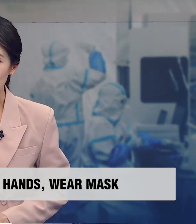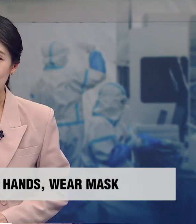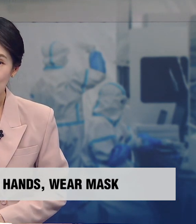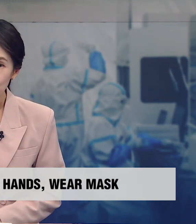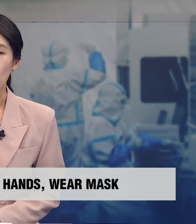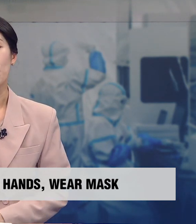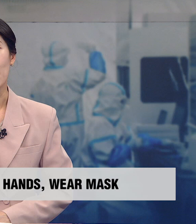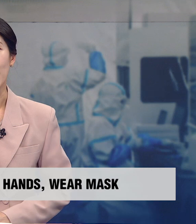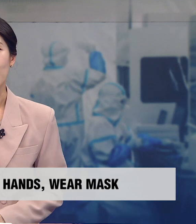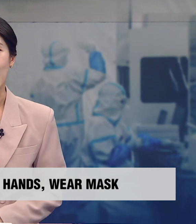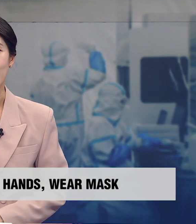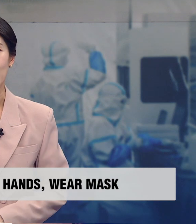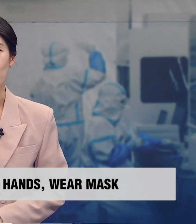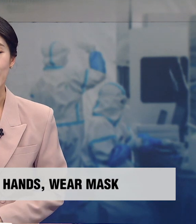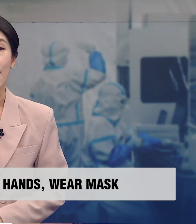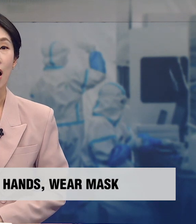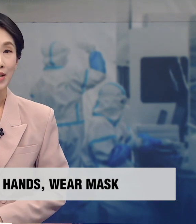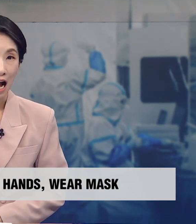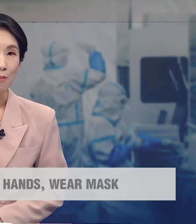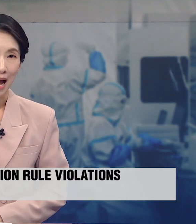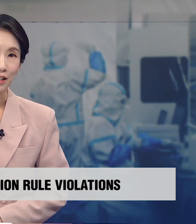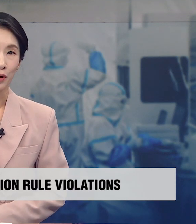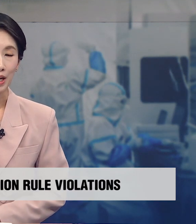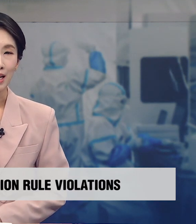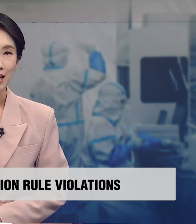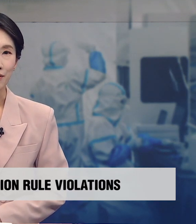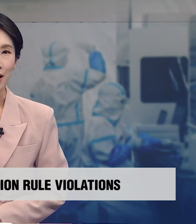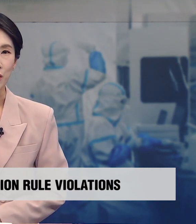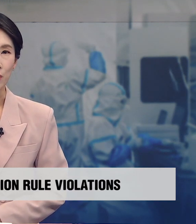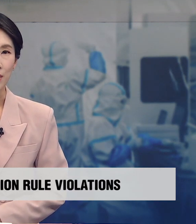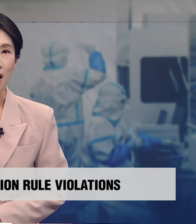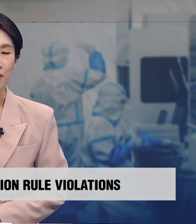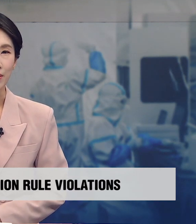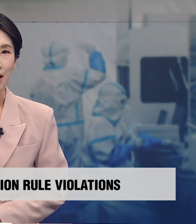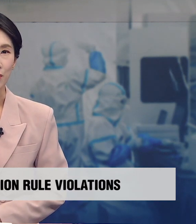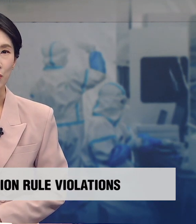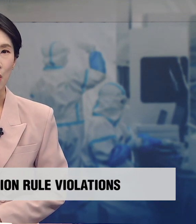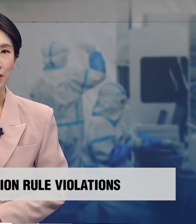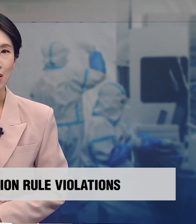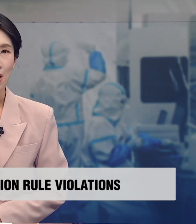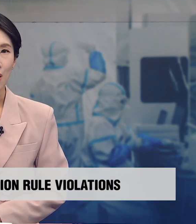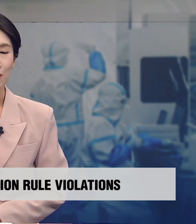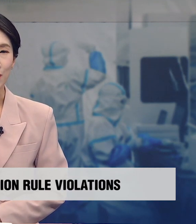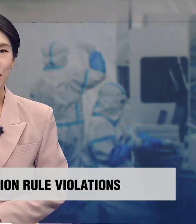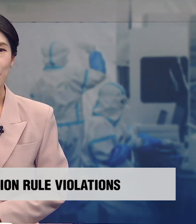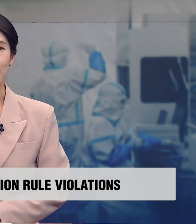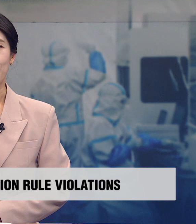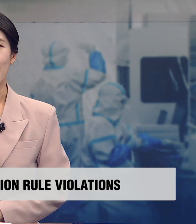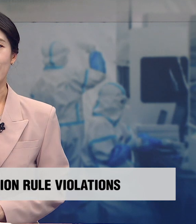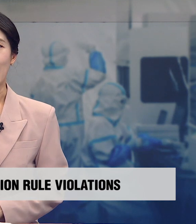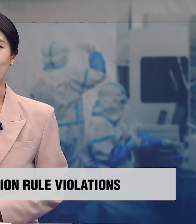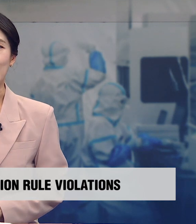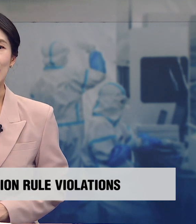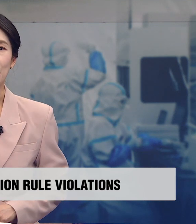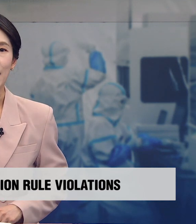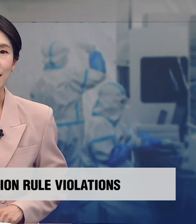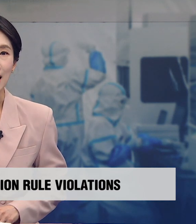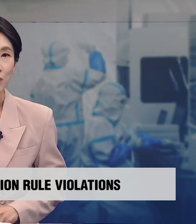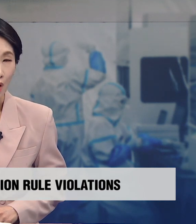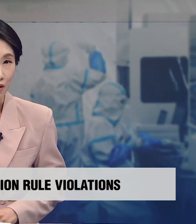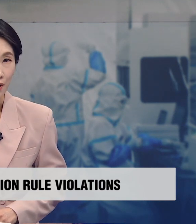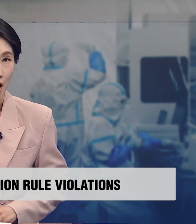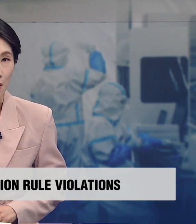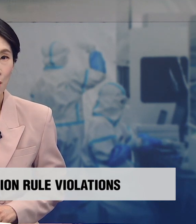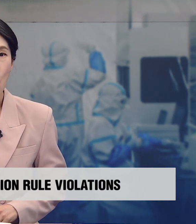fines, especially in indoor public places where they are now mandatory. The fines will be 100,000 won. Also on the topic of fines, the act of eating at